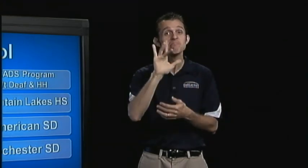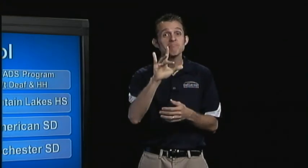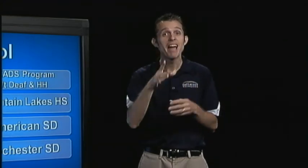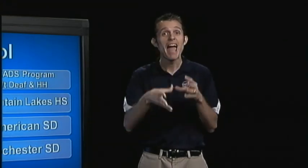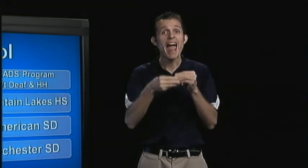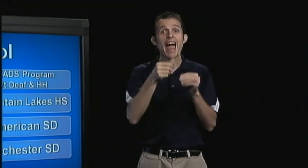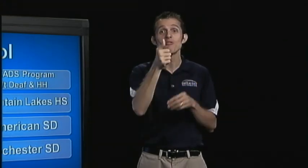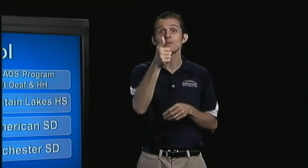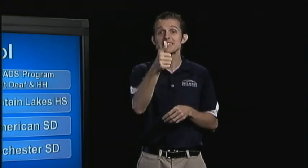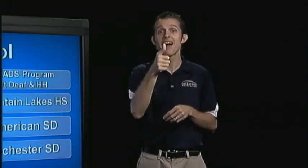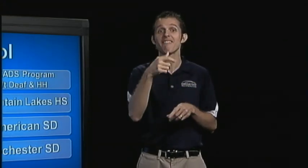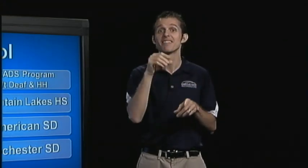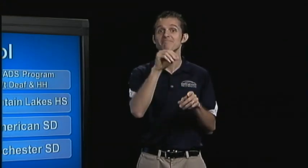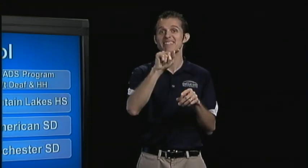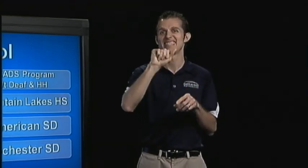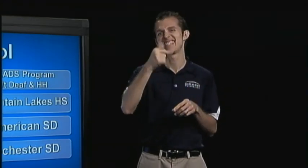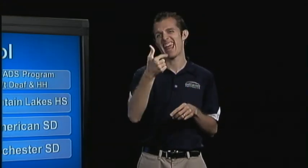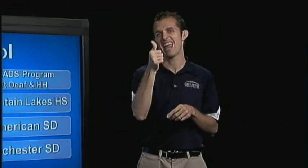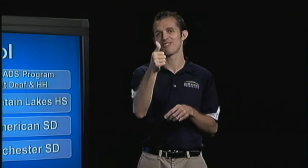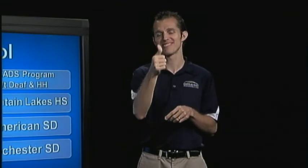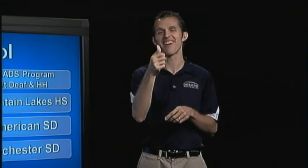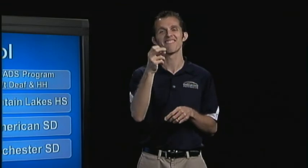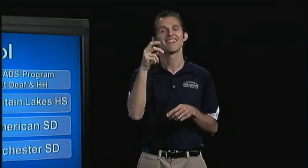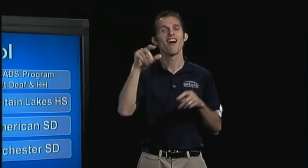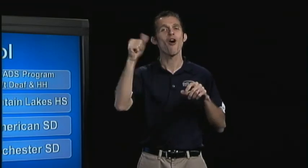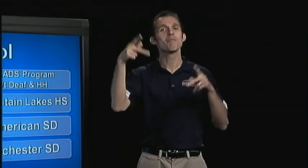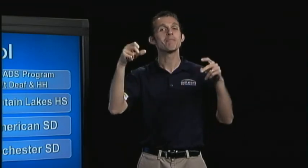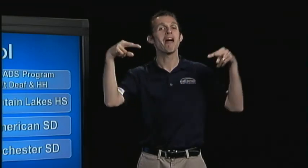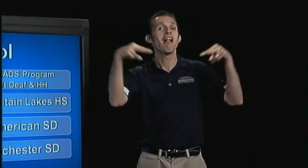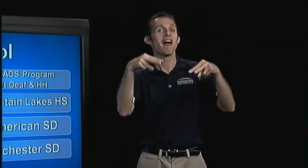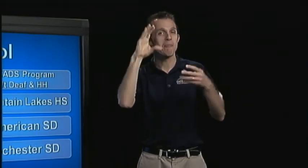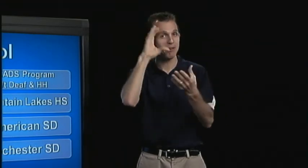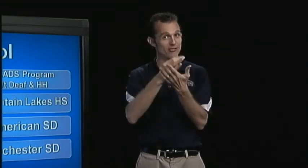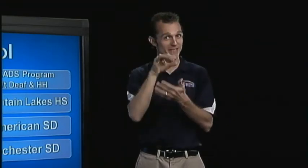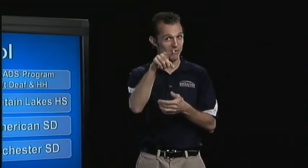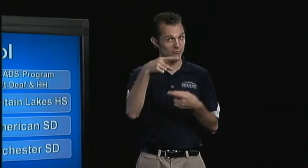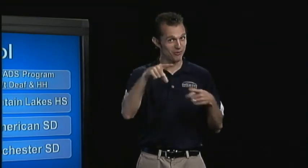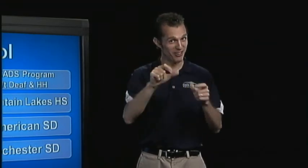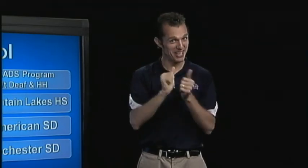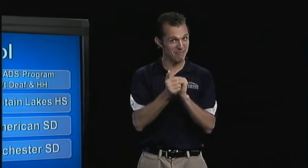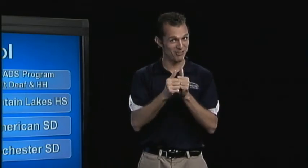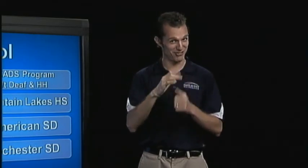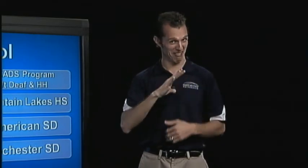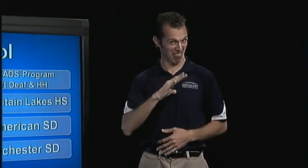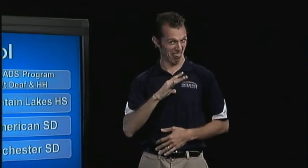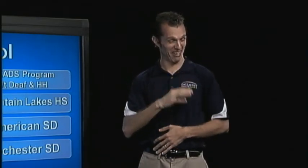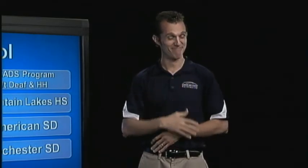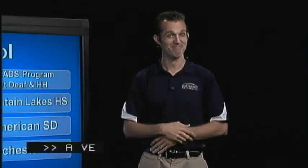at pictures and add yourself or tag yourself so other people can see pictures of you during the